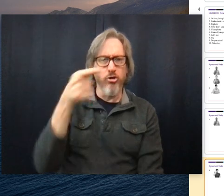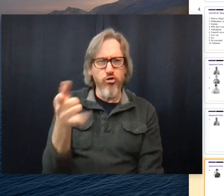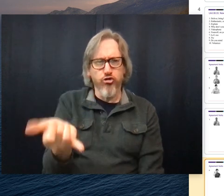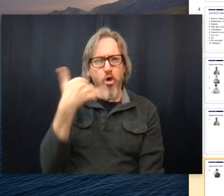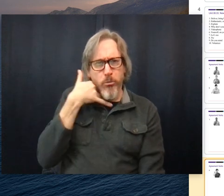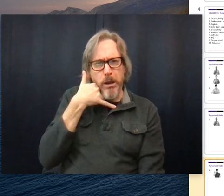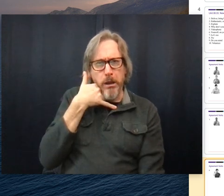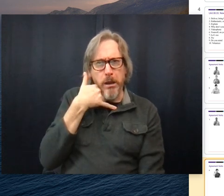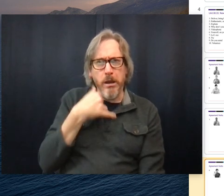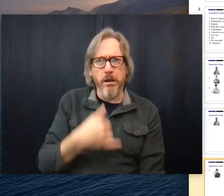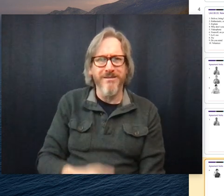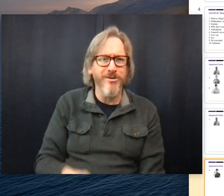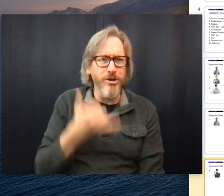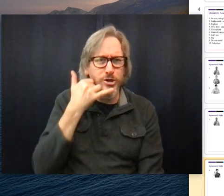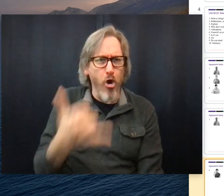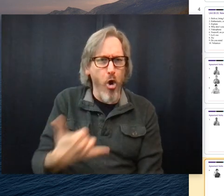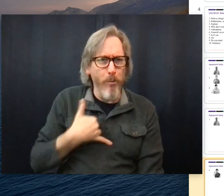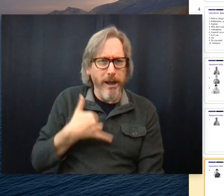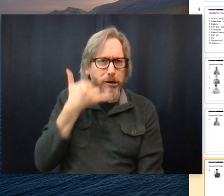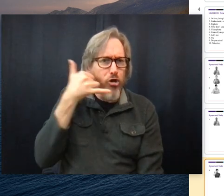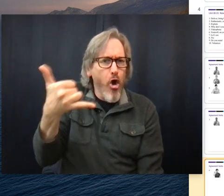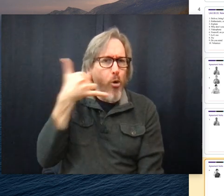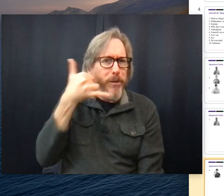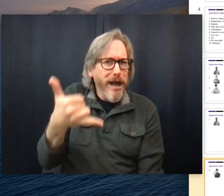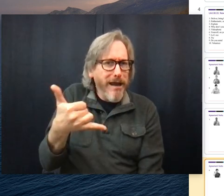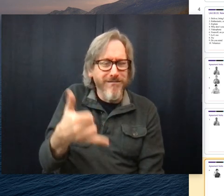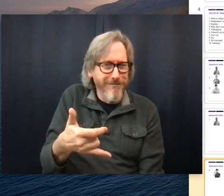me. You wouldn't do call me.